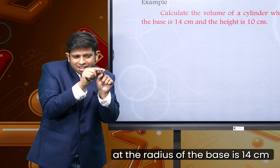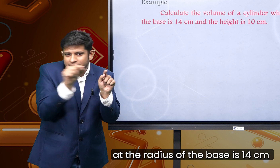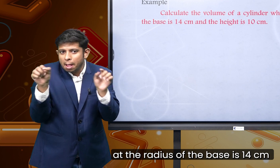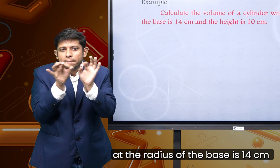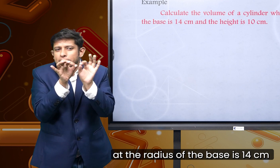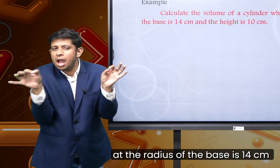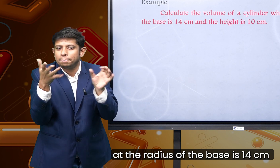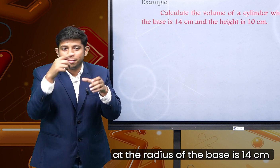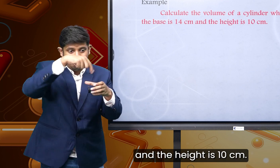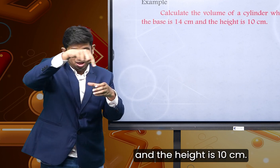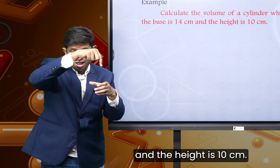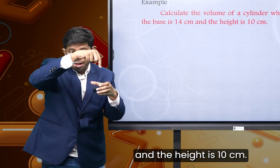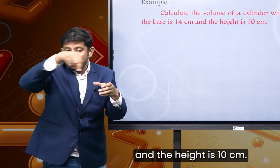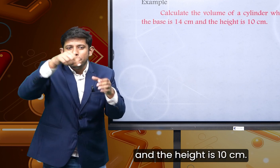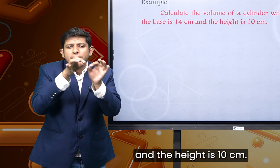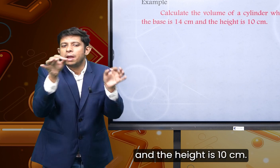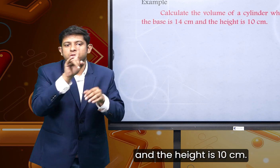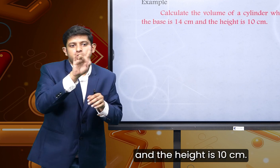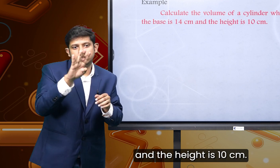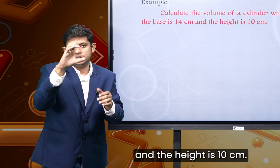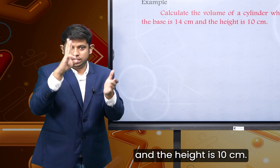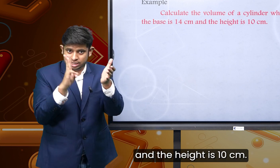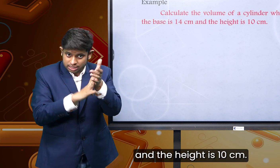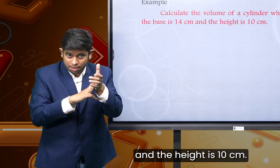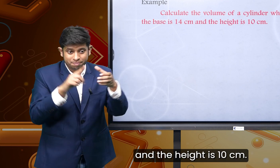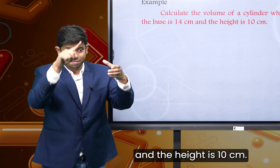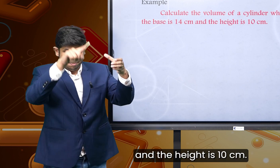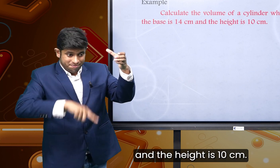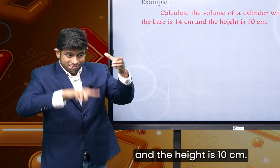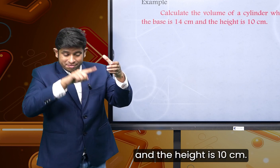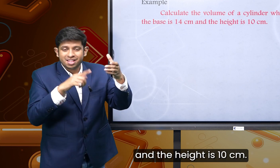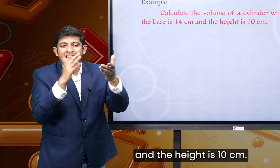cm and the height h is 10 cm.